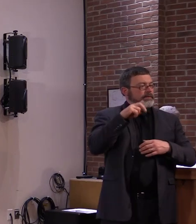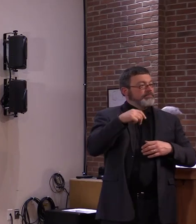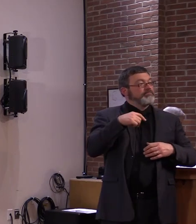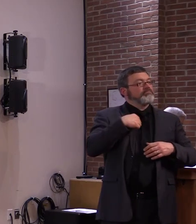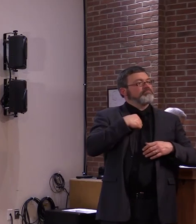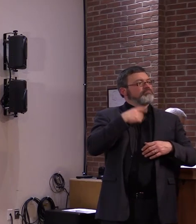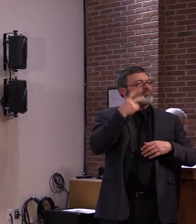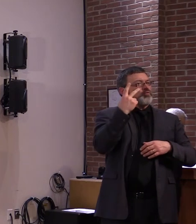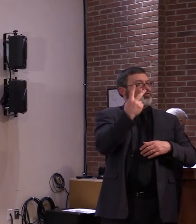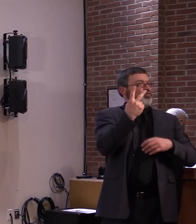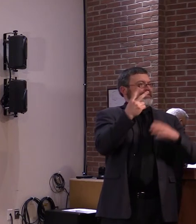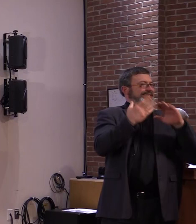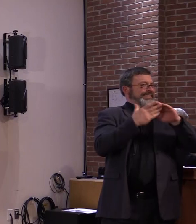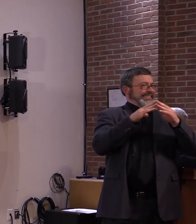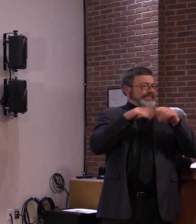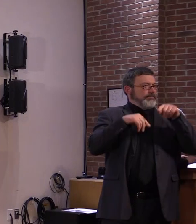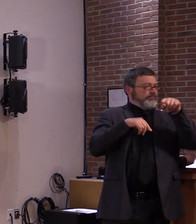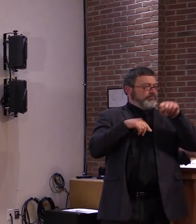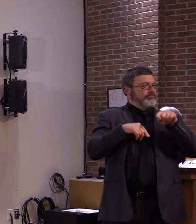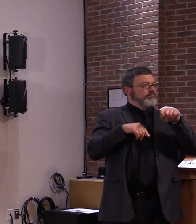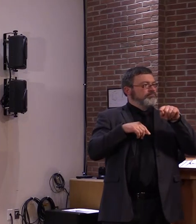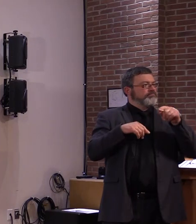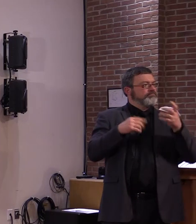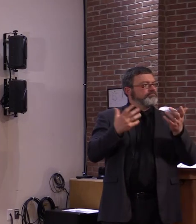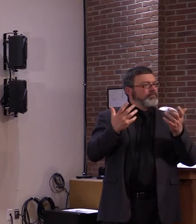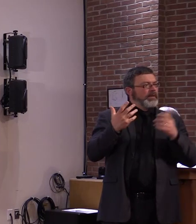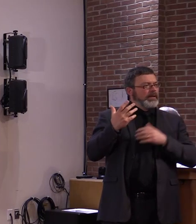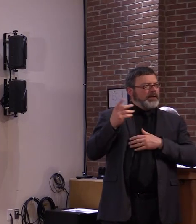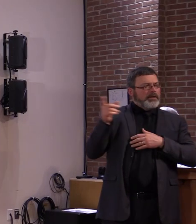wondering why do you think